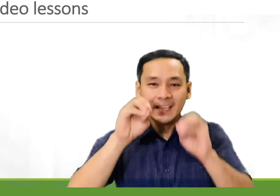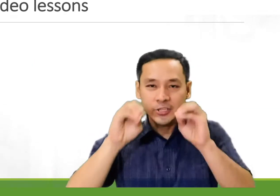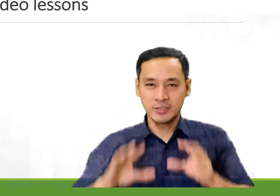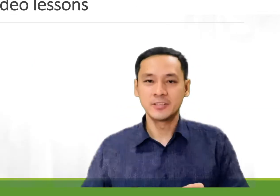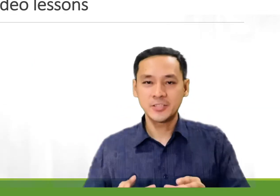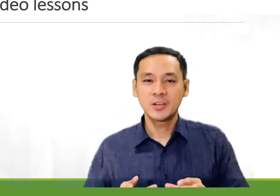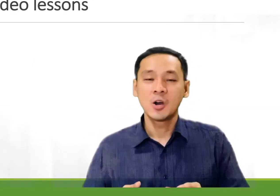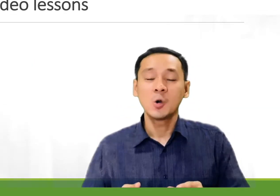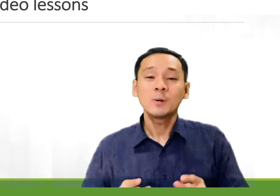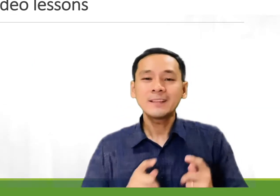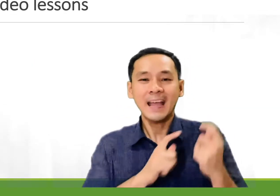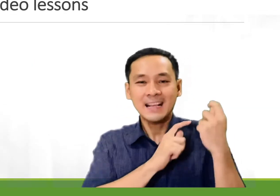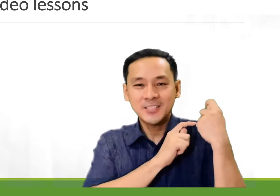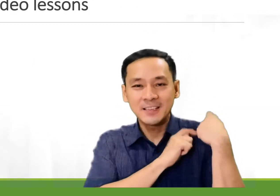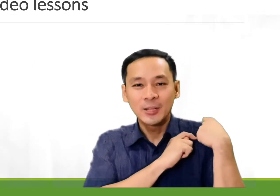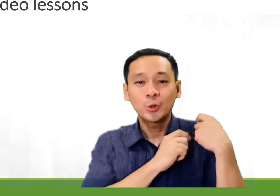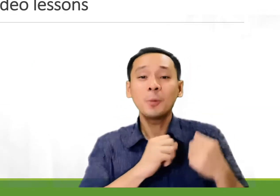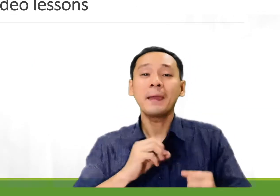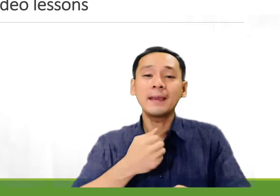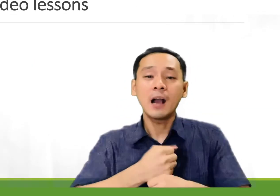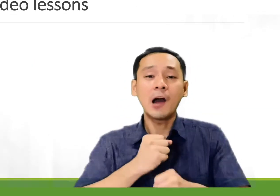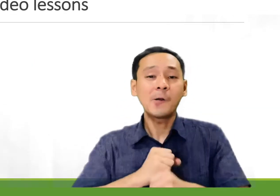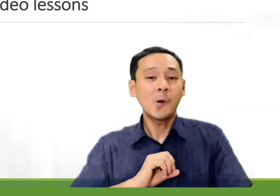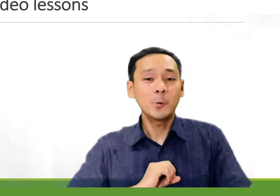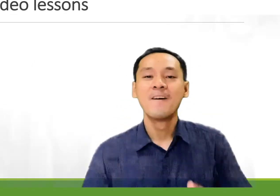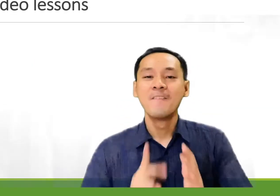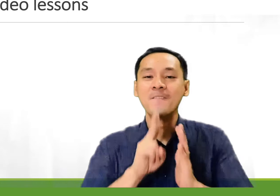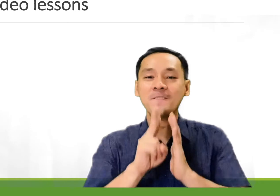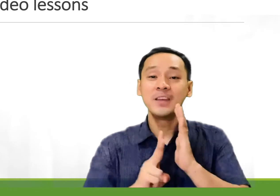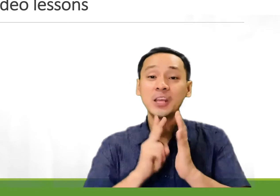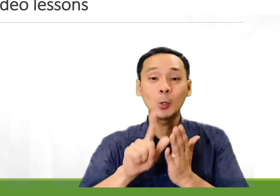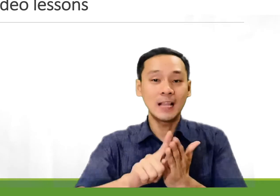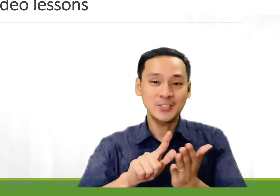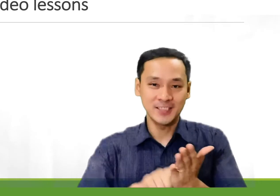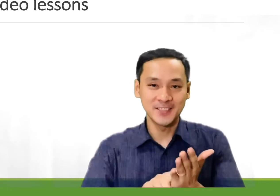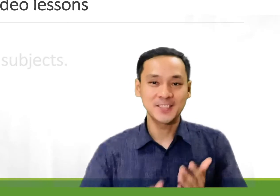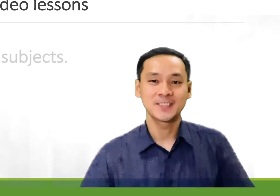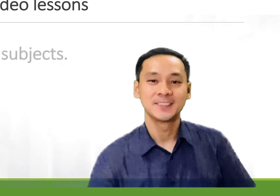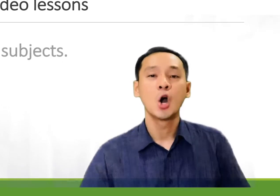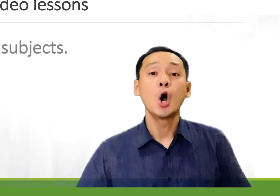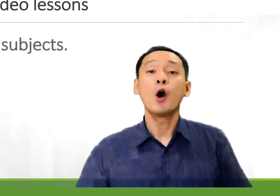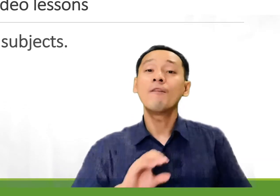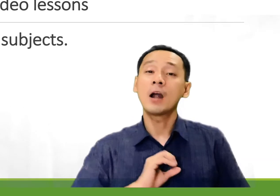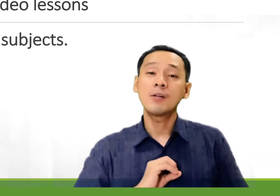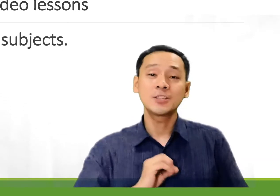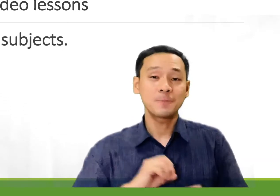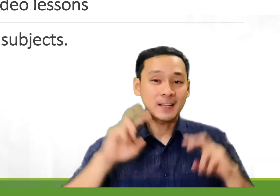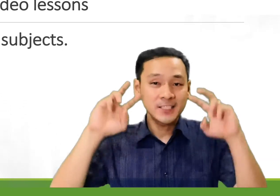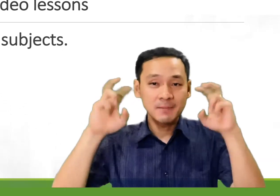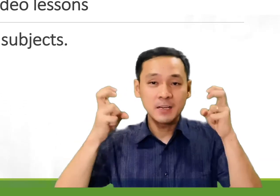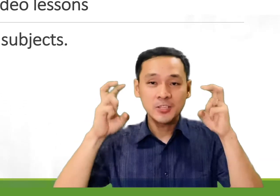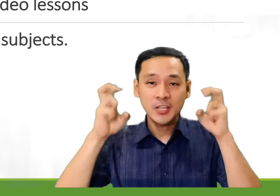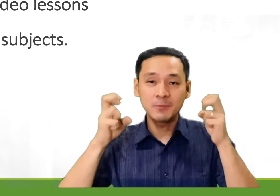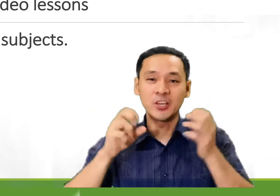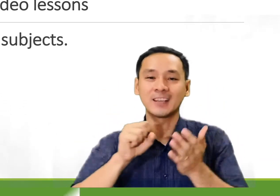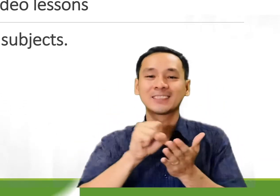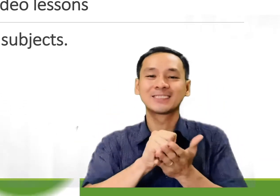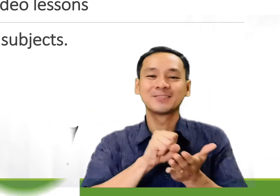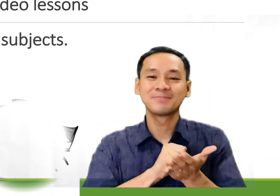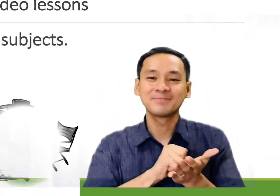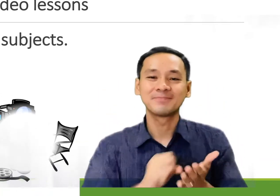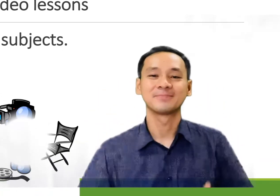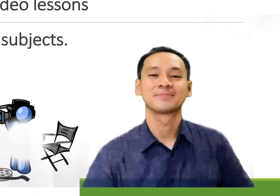We teachers were tasked to make our own video lessons of our respective